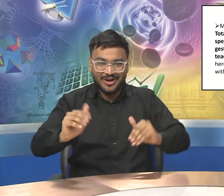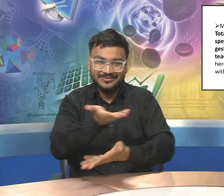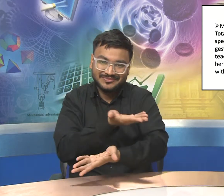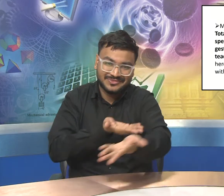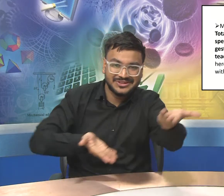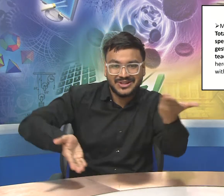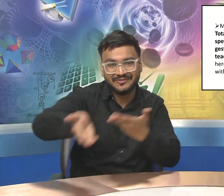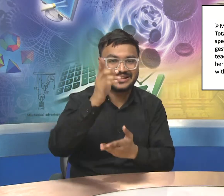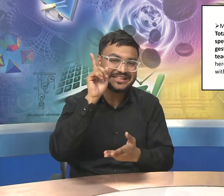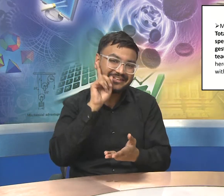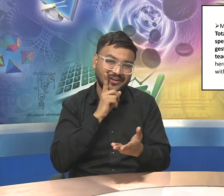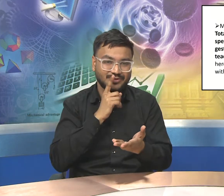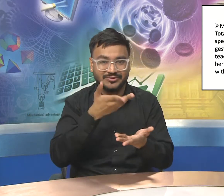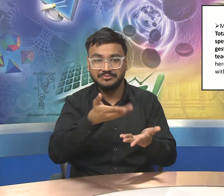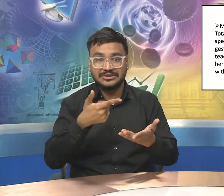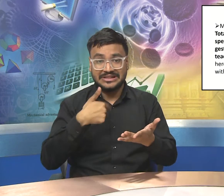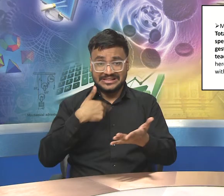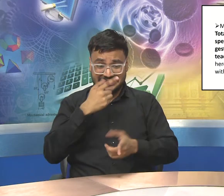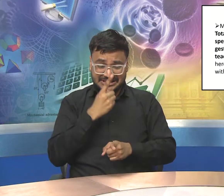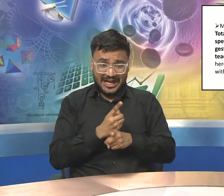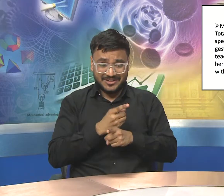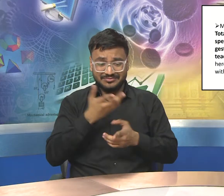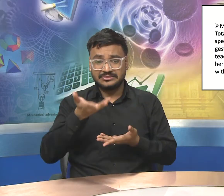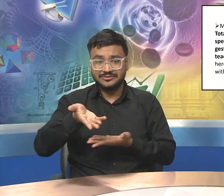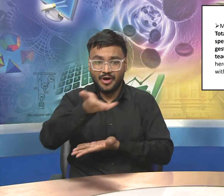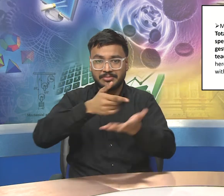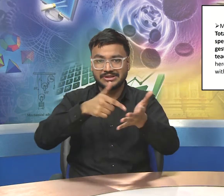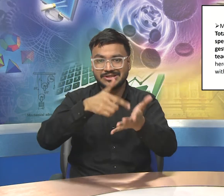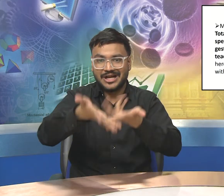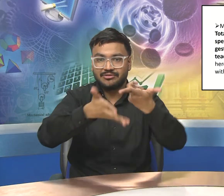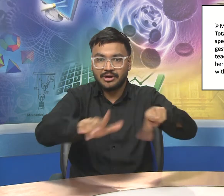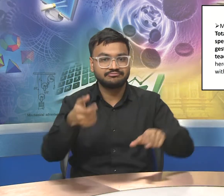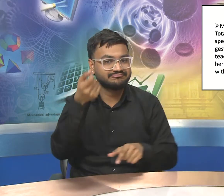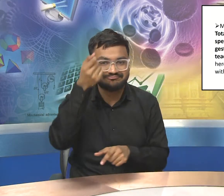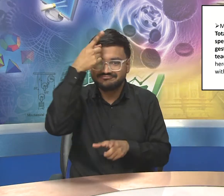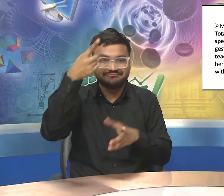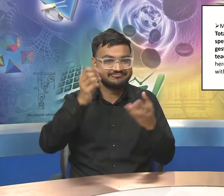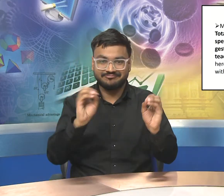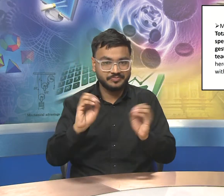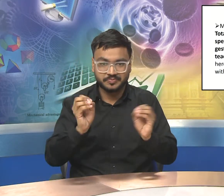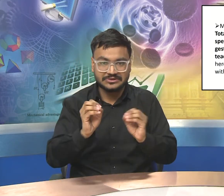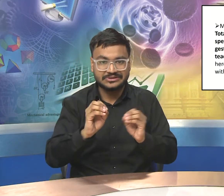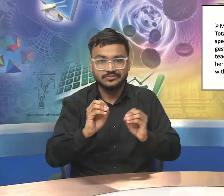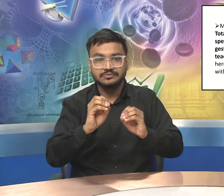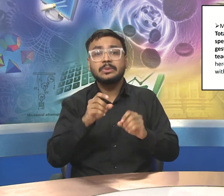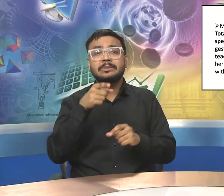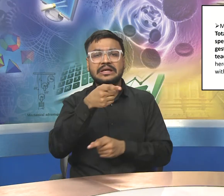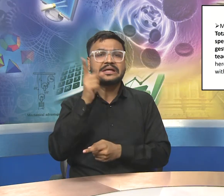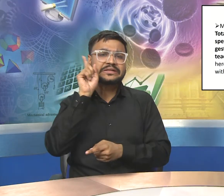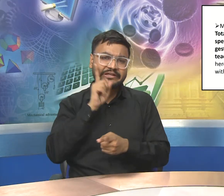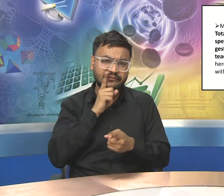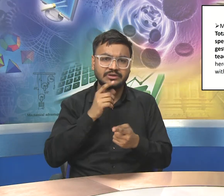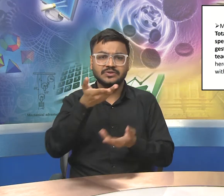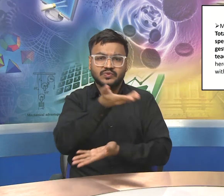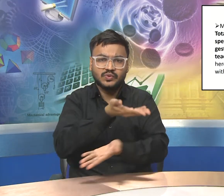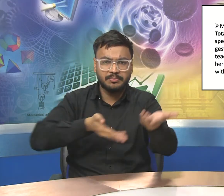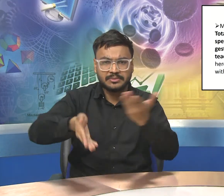it is because teachers do not understand sign language, and even